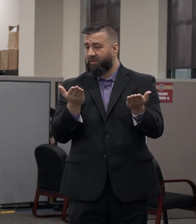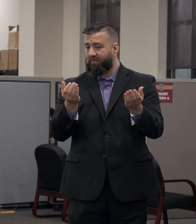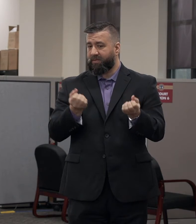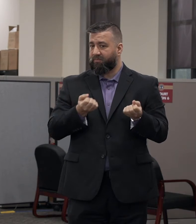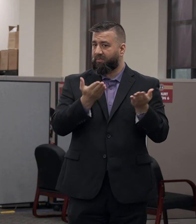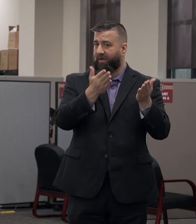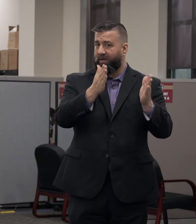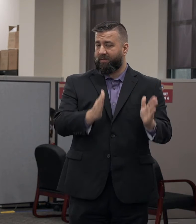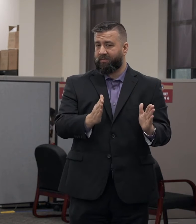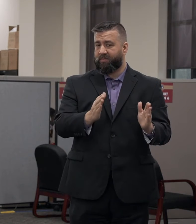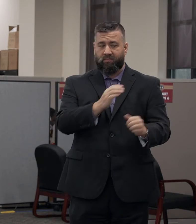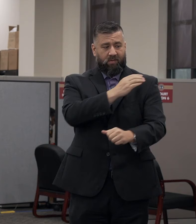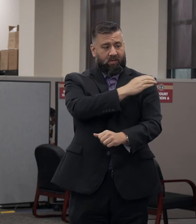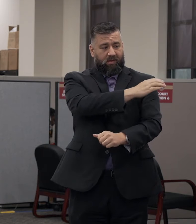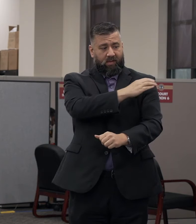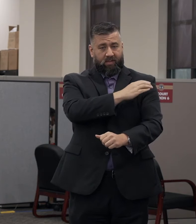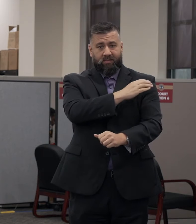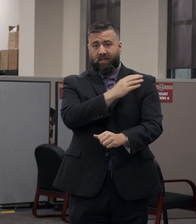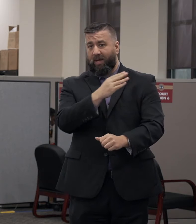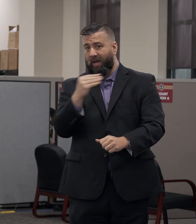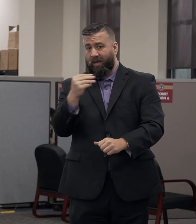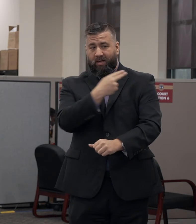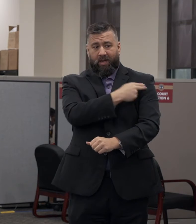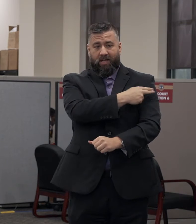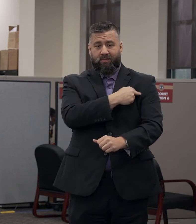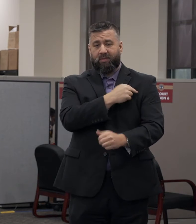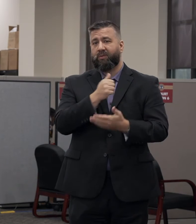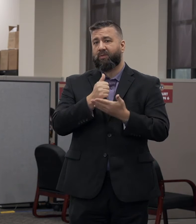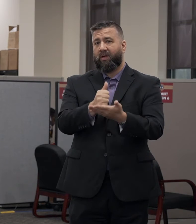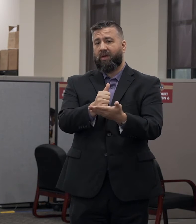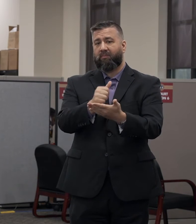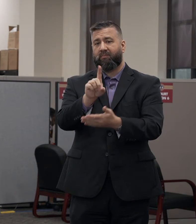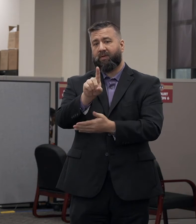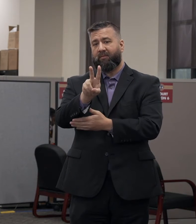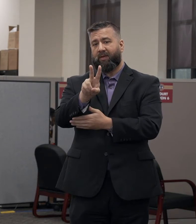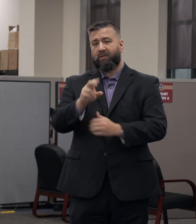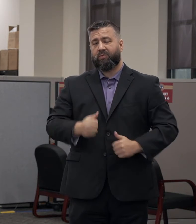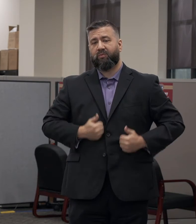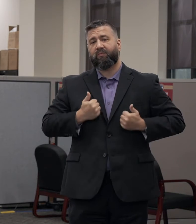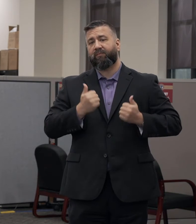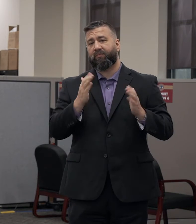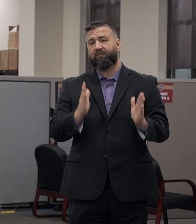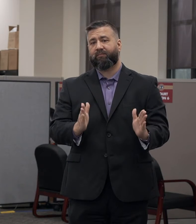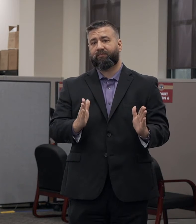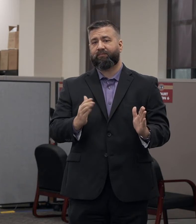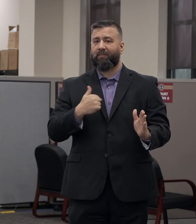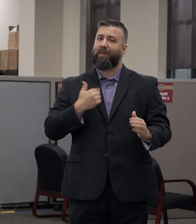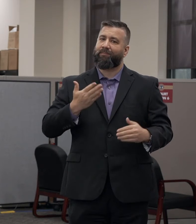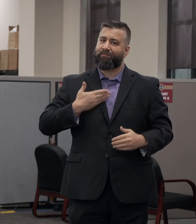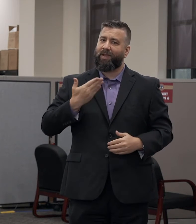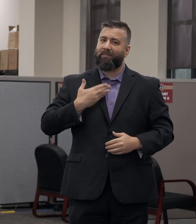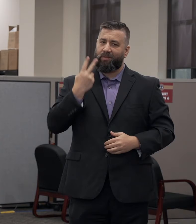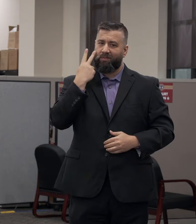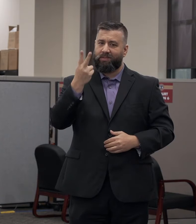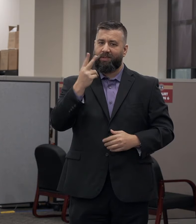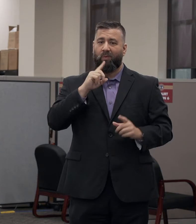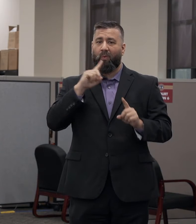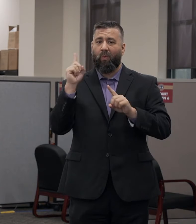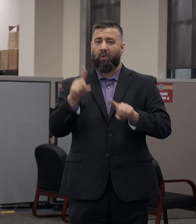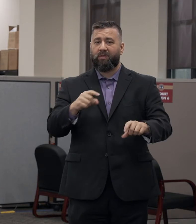and hospitals to help domestic violence survivors. So I'm pleased to see that orders of protection can now